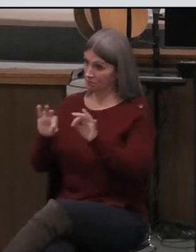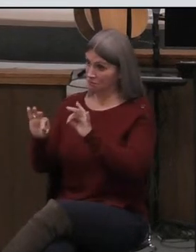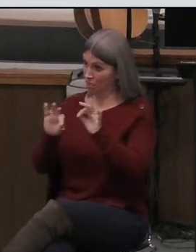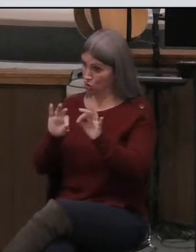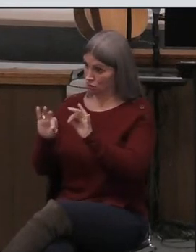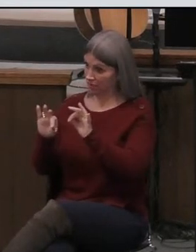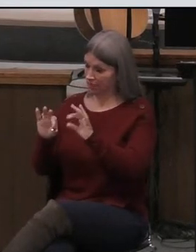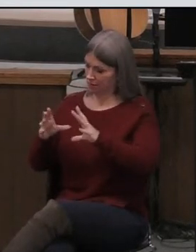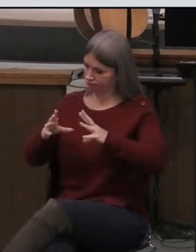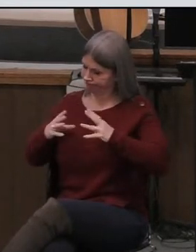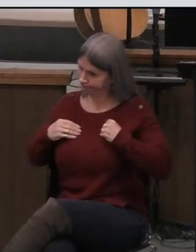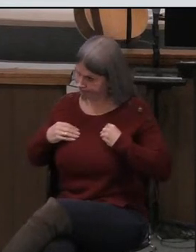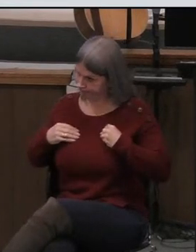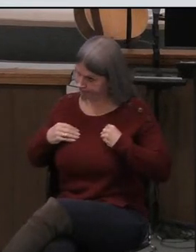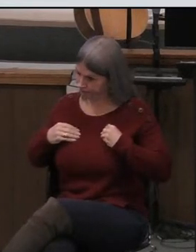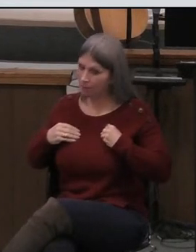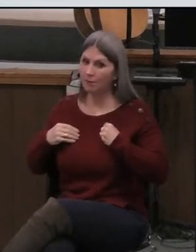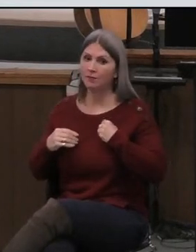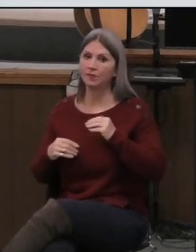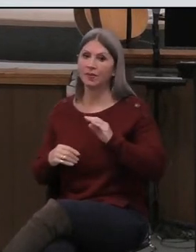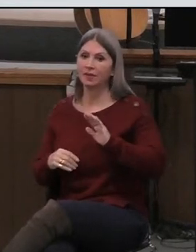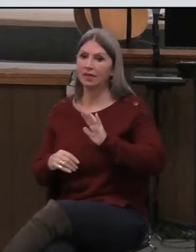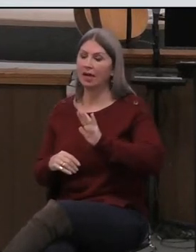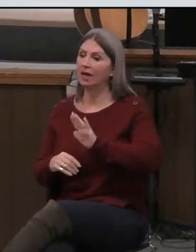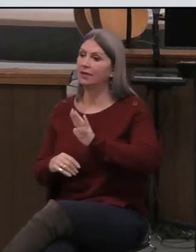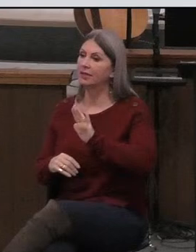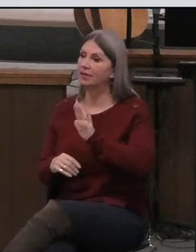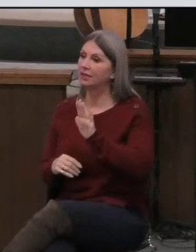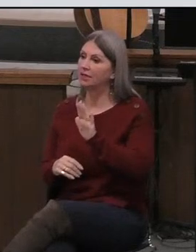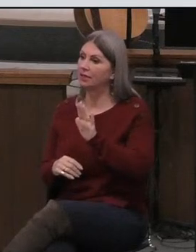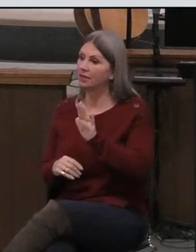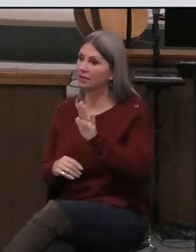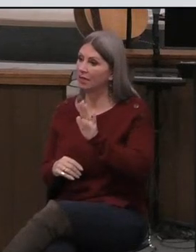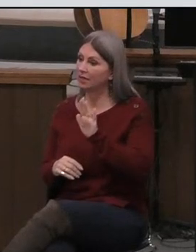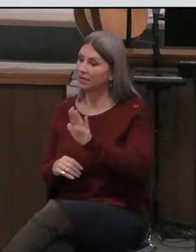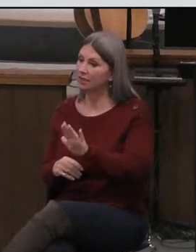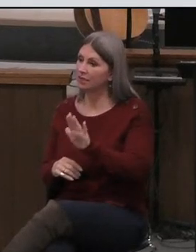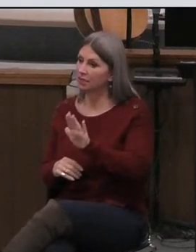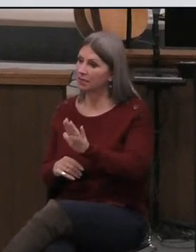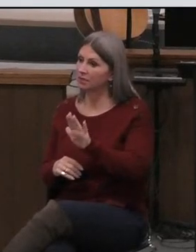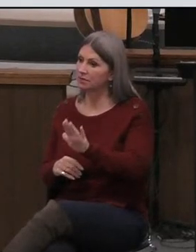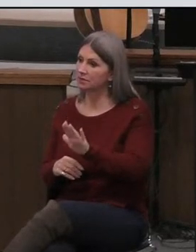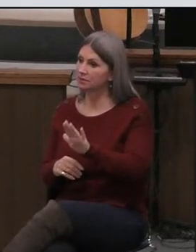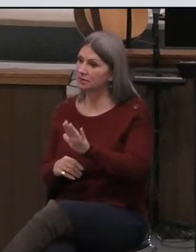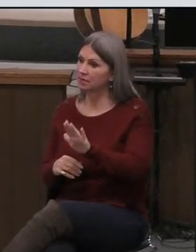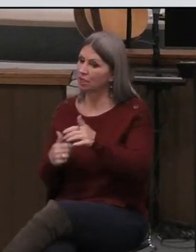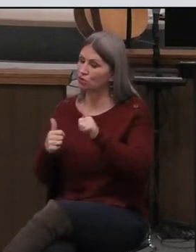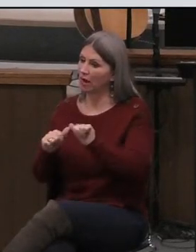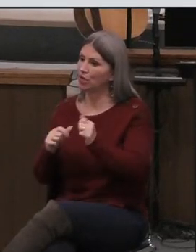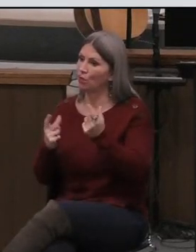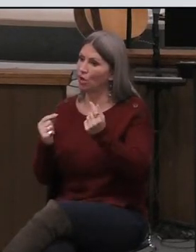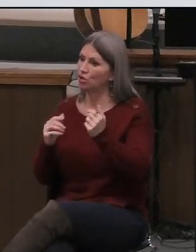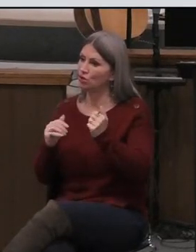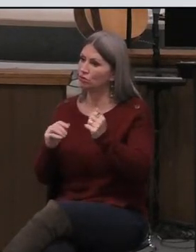unveil, and his goal to present everyone mature in Christ.